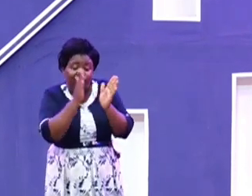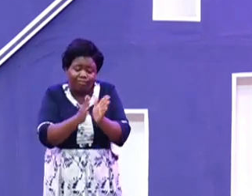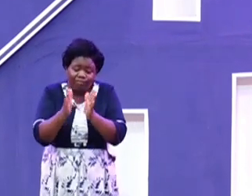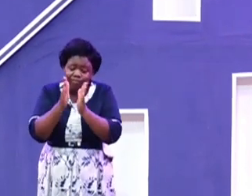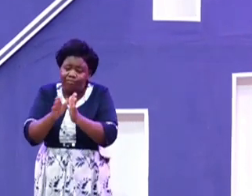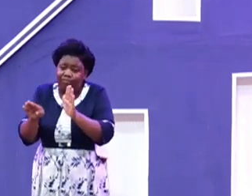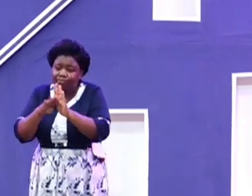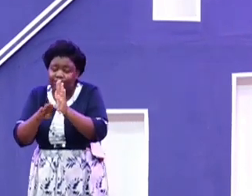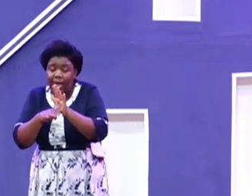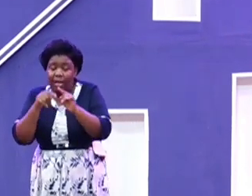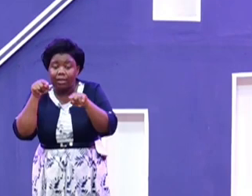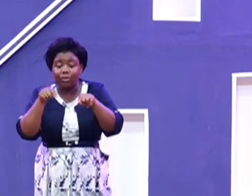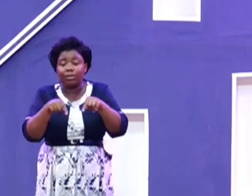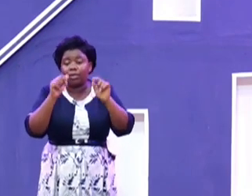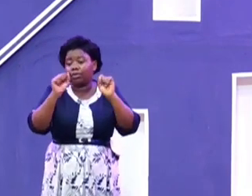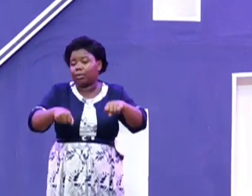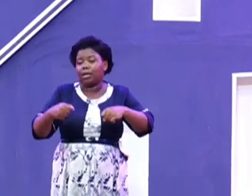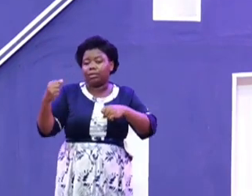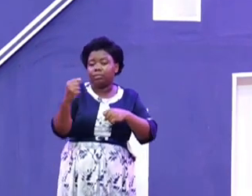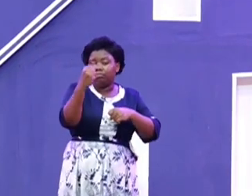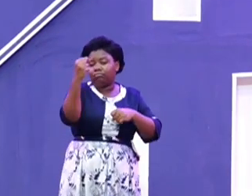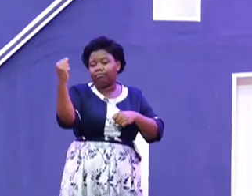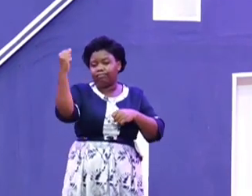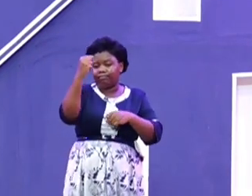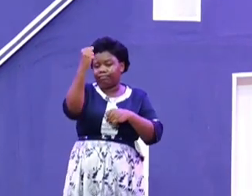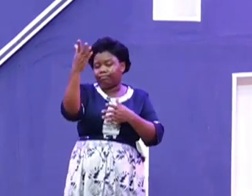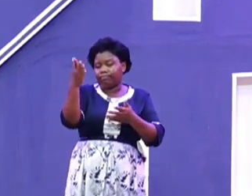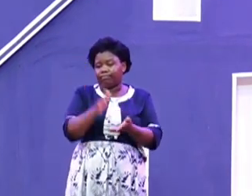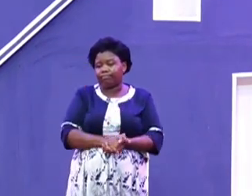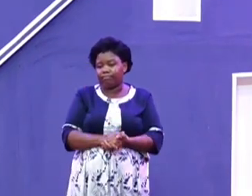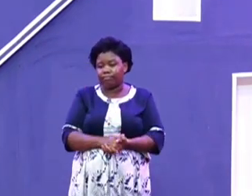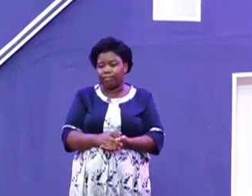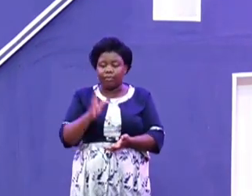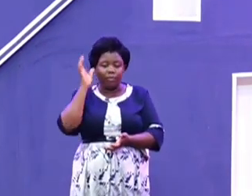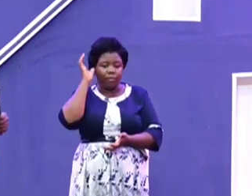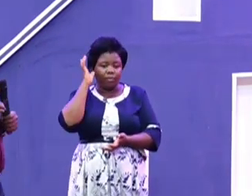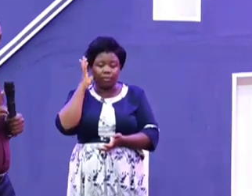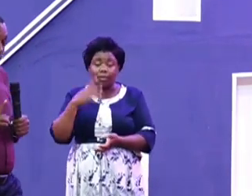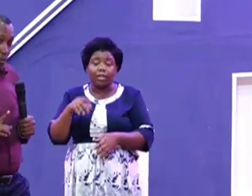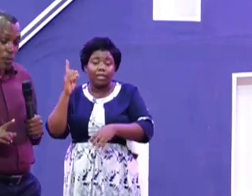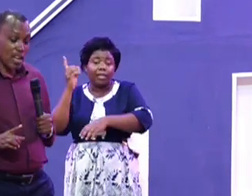But as for you, you got through that process and now you can walk by yourself.